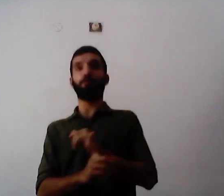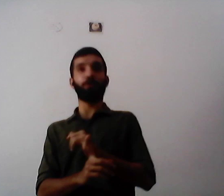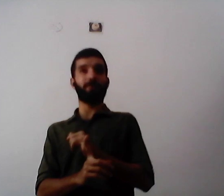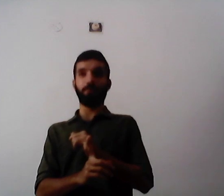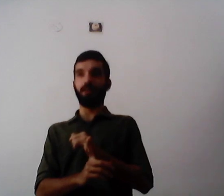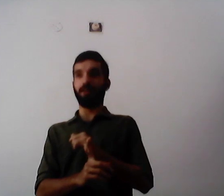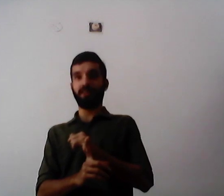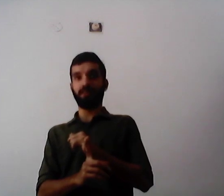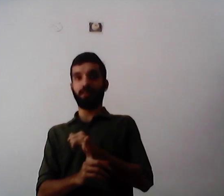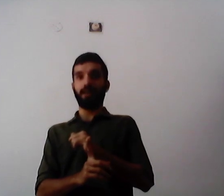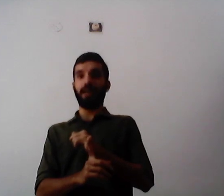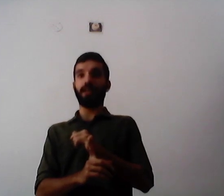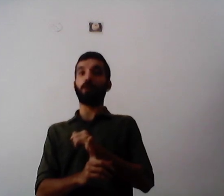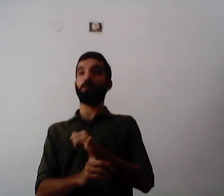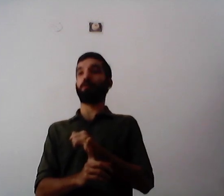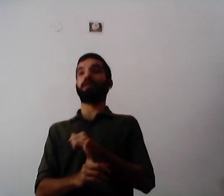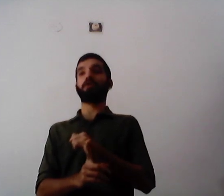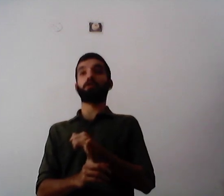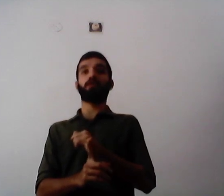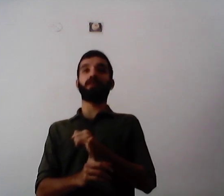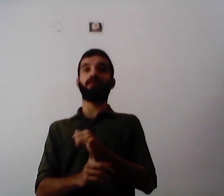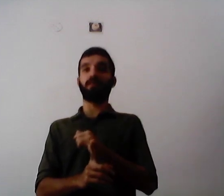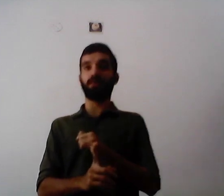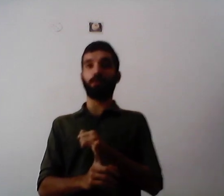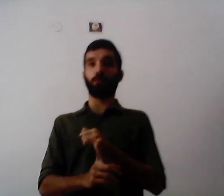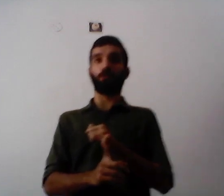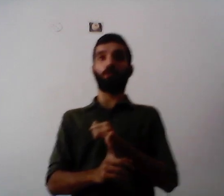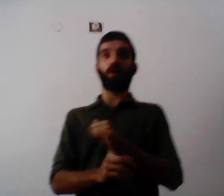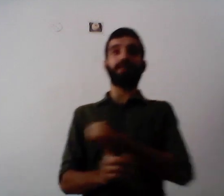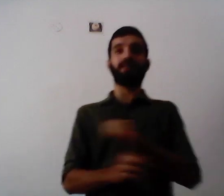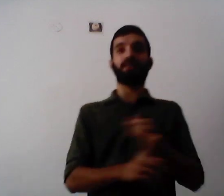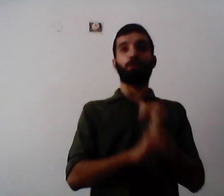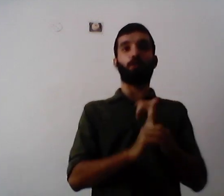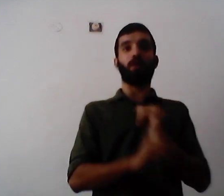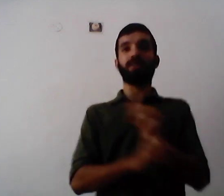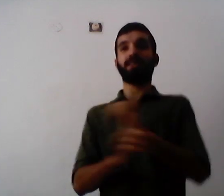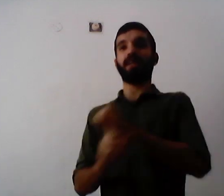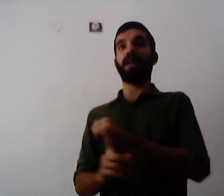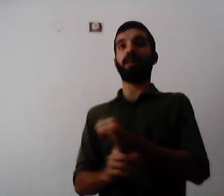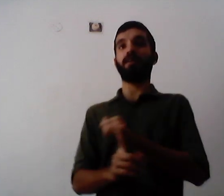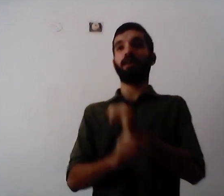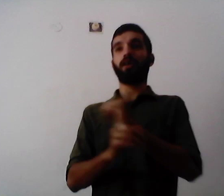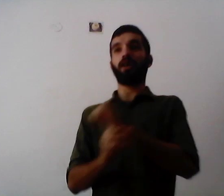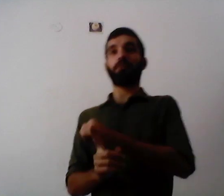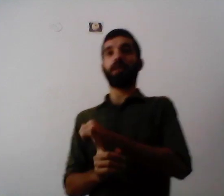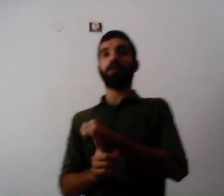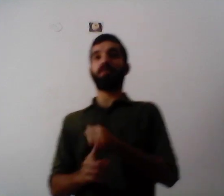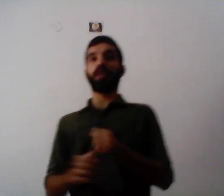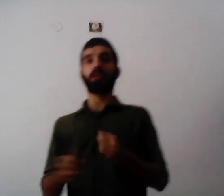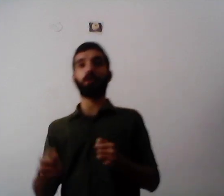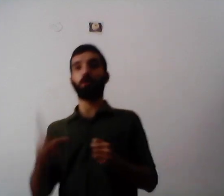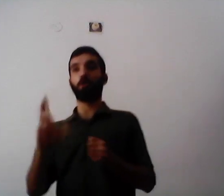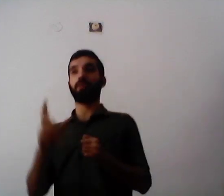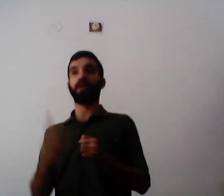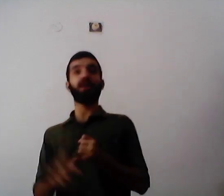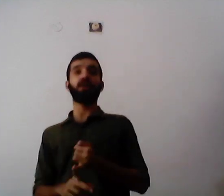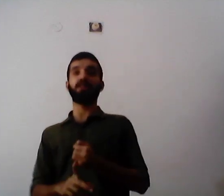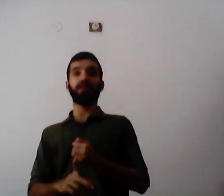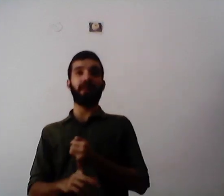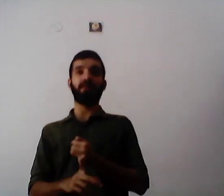you are familiar with, and now you understood the reason also. Why is it so? Why is that carbonated drinks, when you open it, it is having a